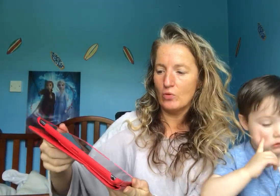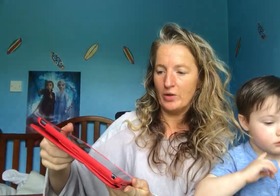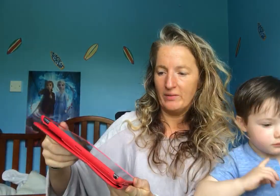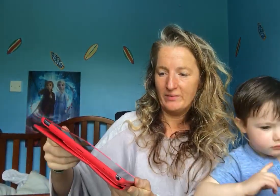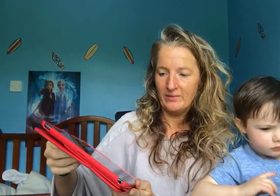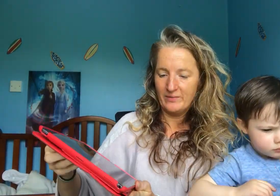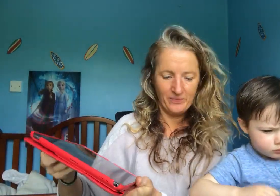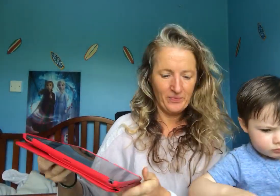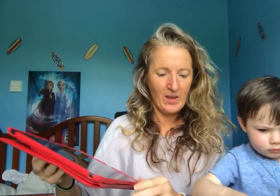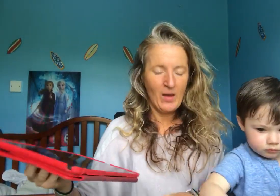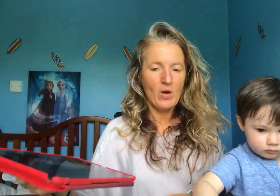Ronan.